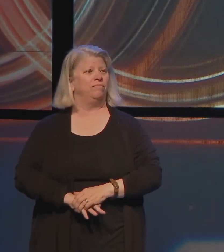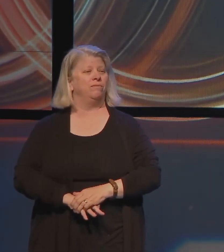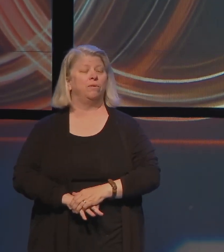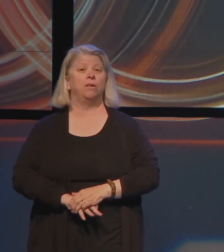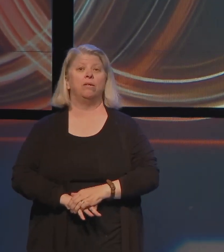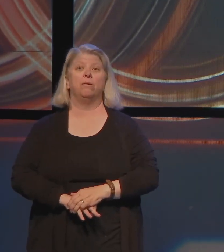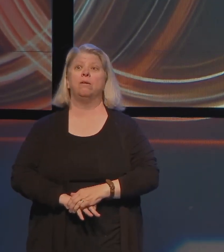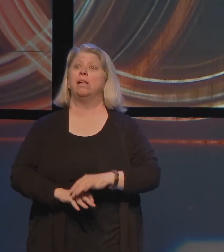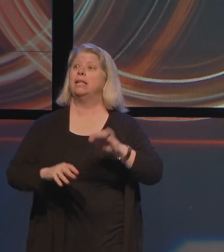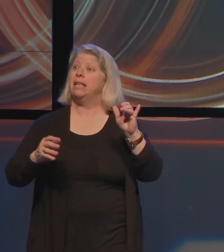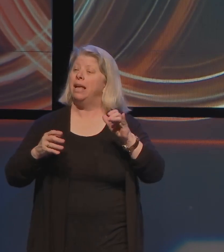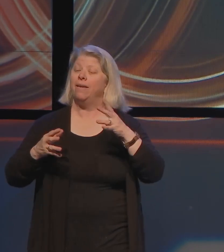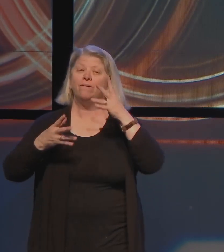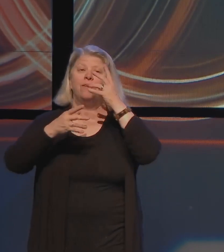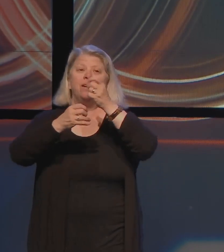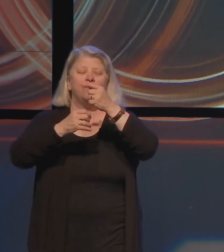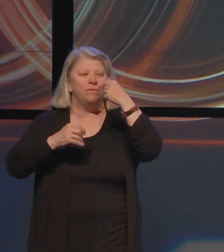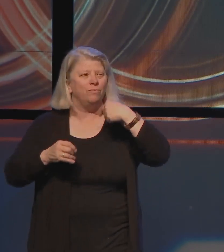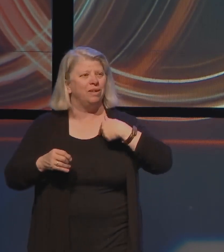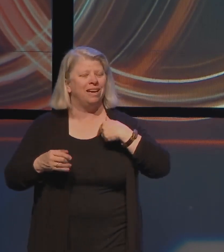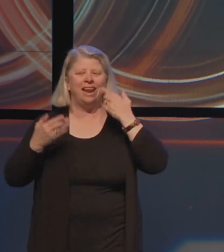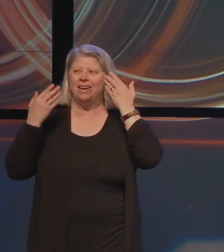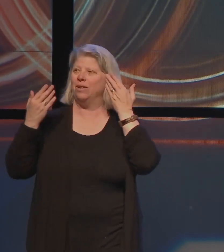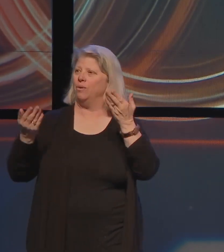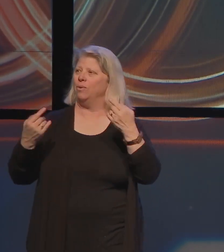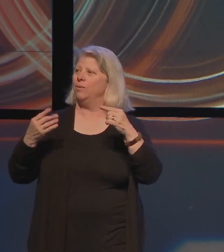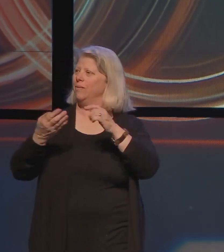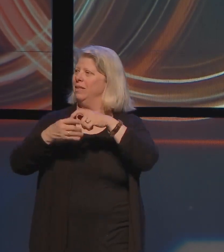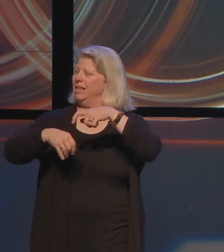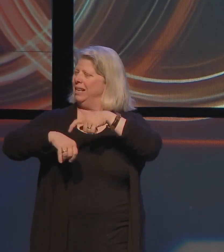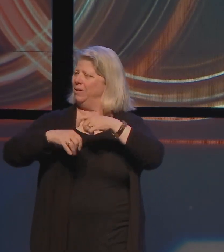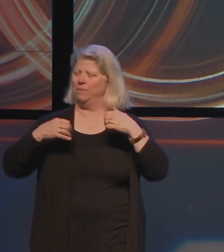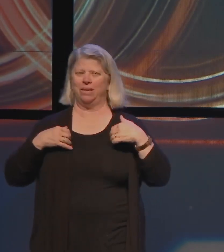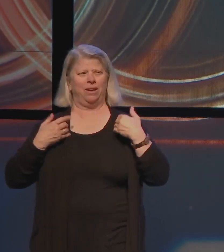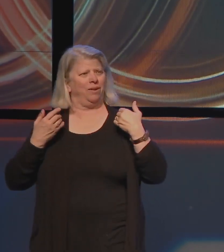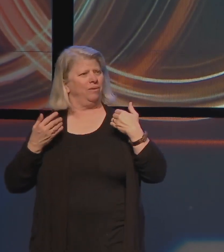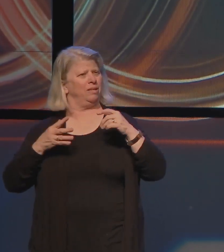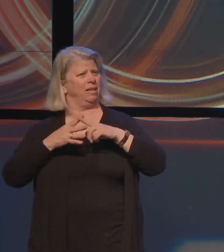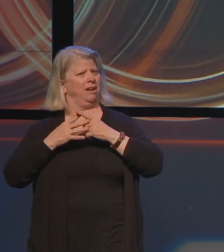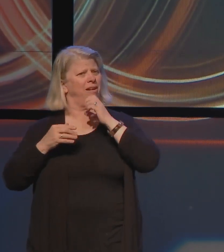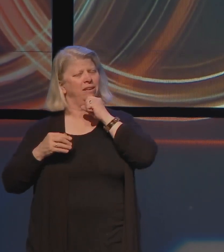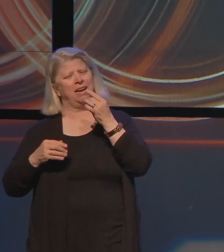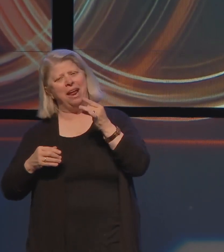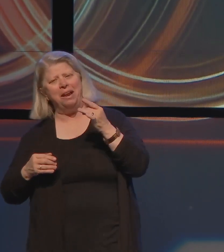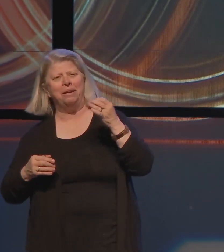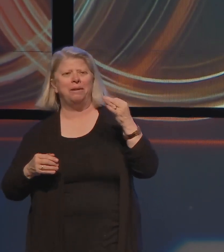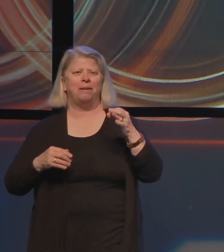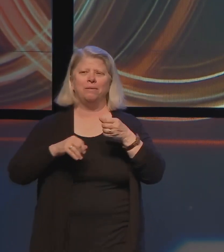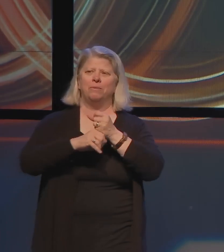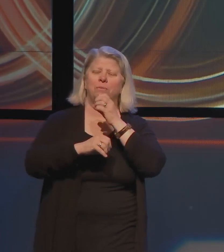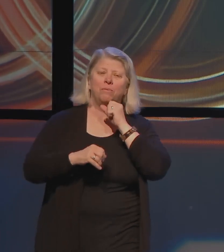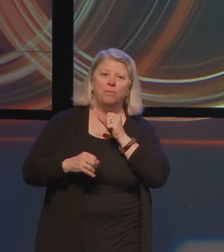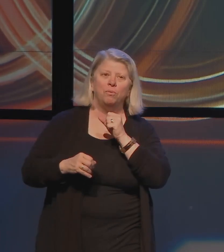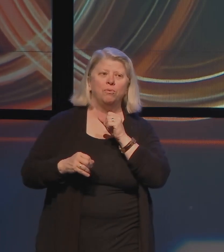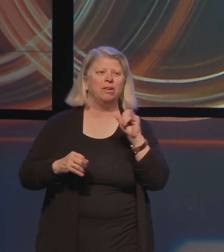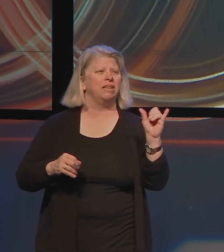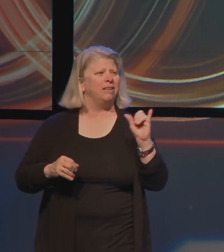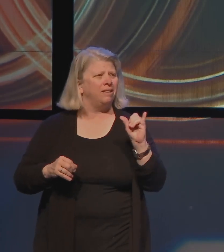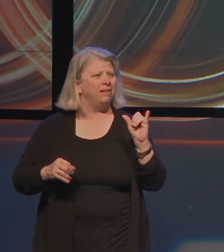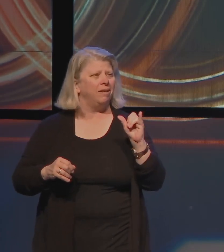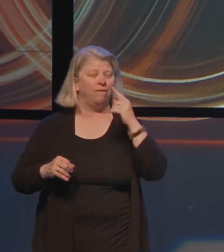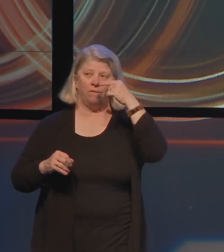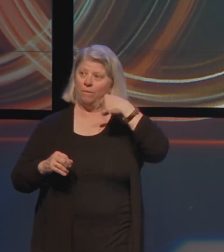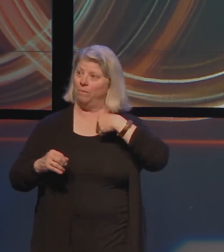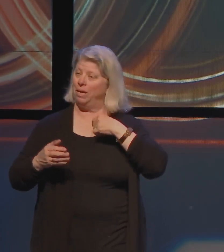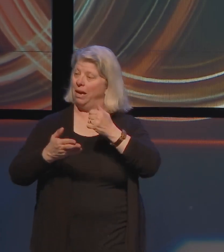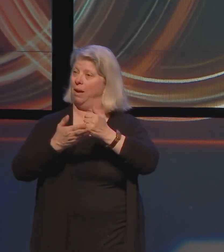But here's what was fascinating for me, and I didn't really know it at the time because I was real young when I started. I was 18 or 19, but for me,